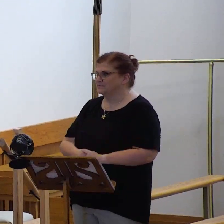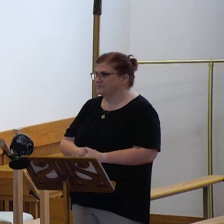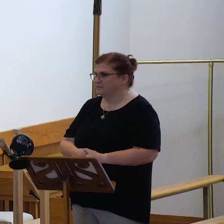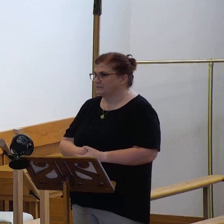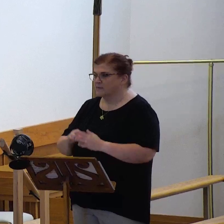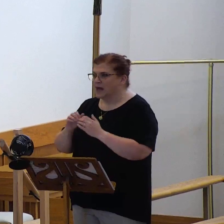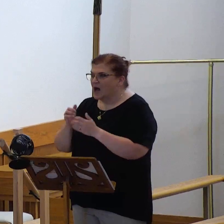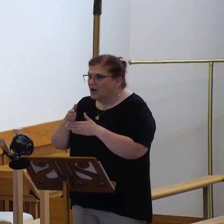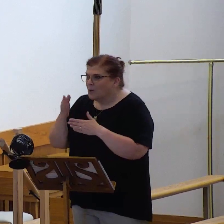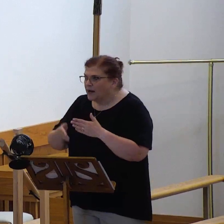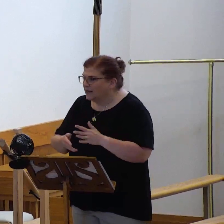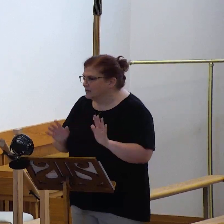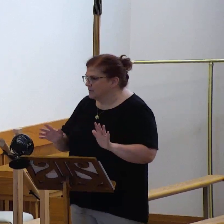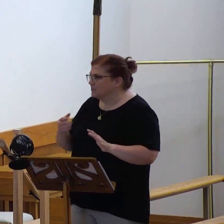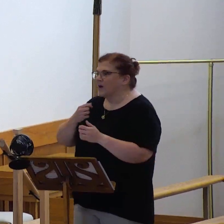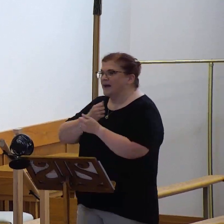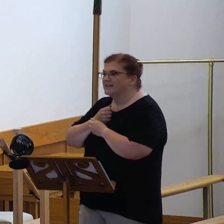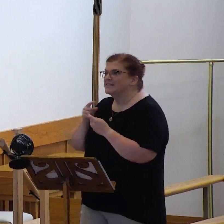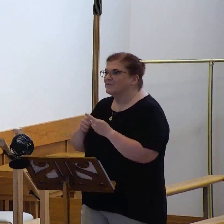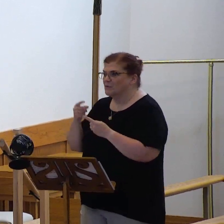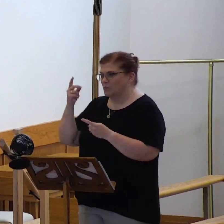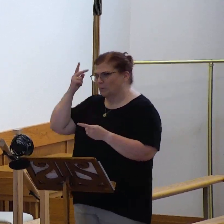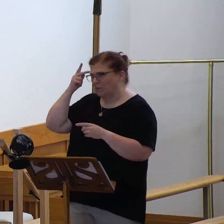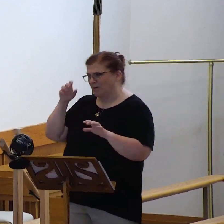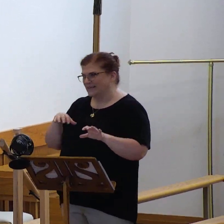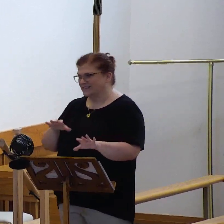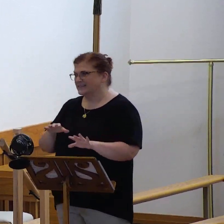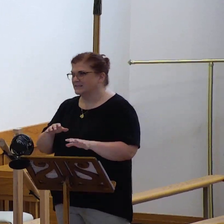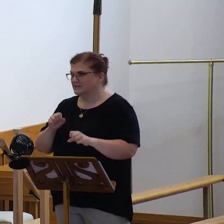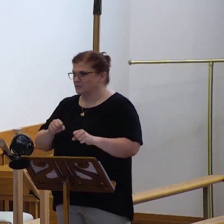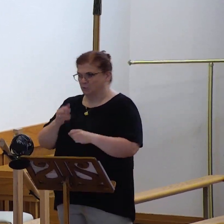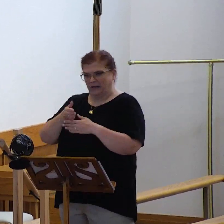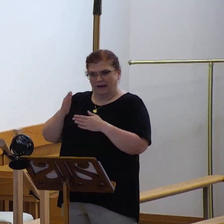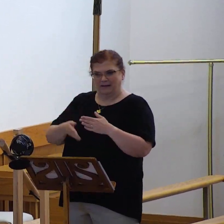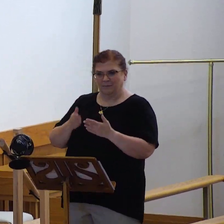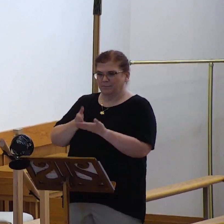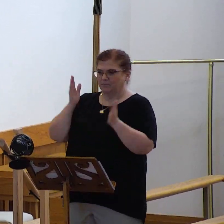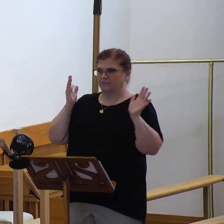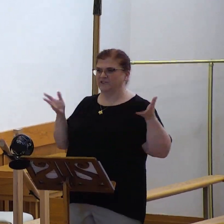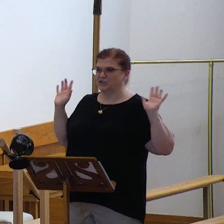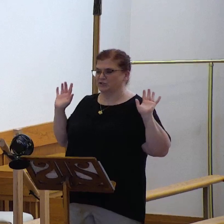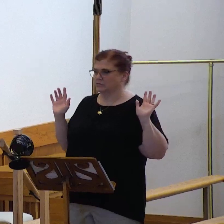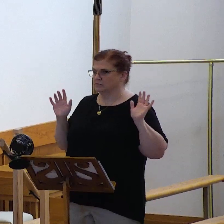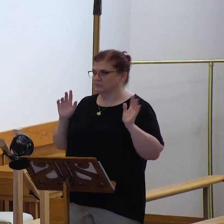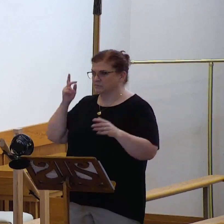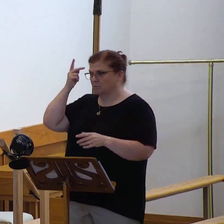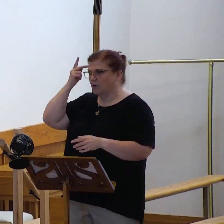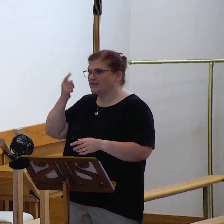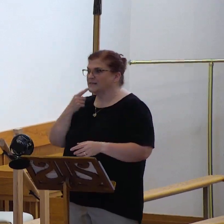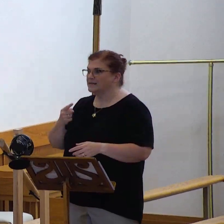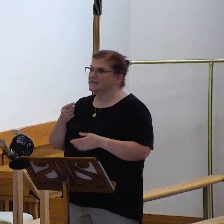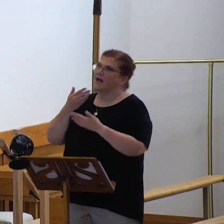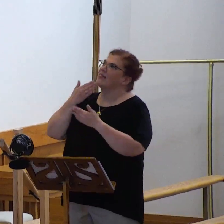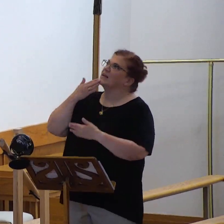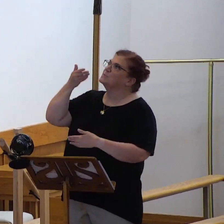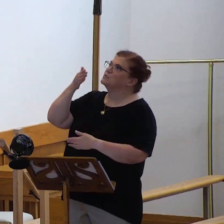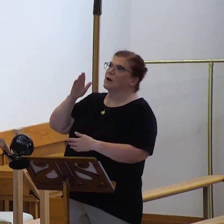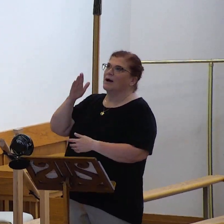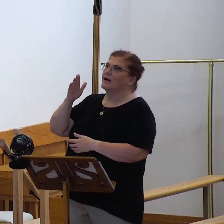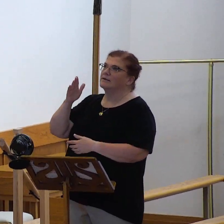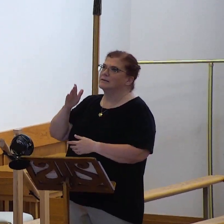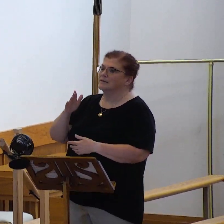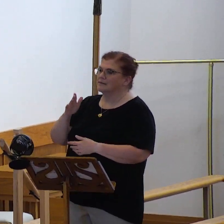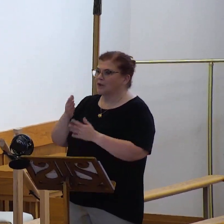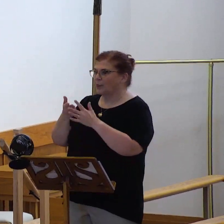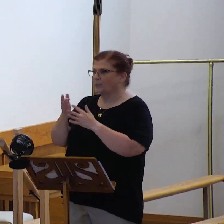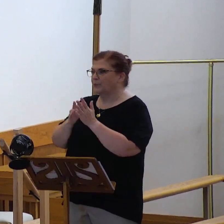How do I end this? I love it when Paul does this. You can just end it very abruptly. And you can just say, as Paul does, thanks be to God,